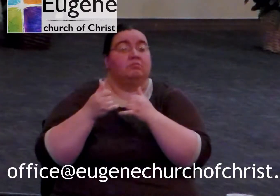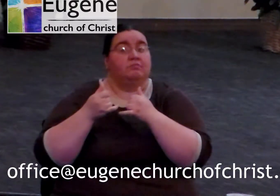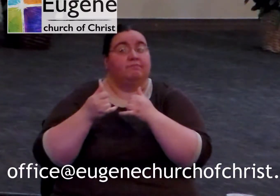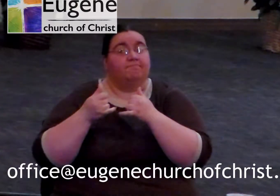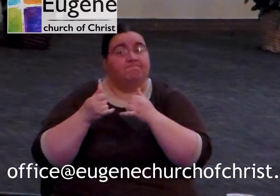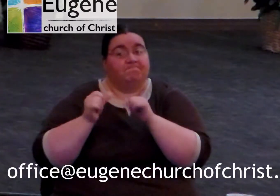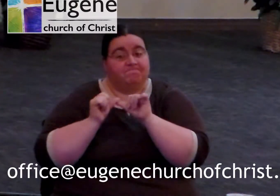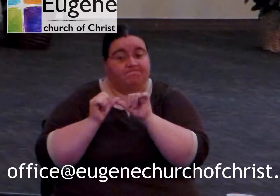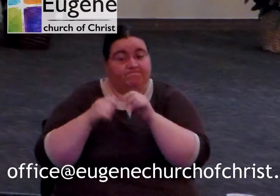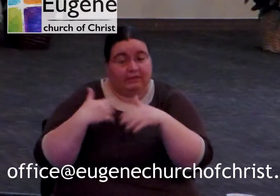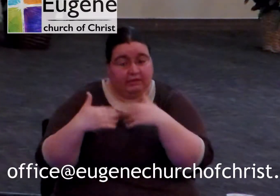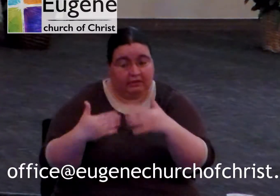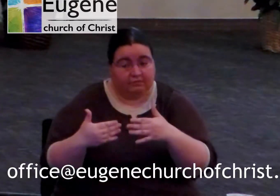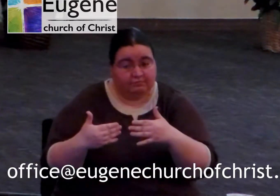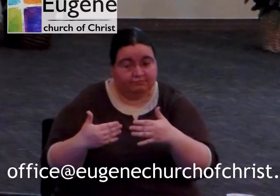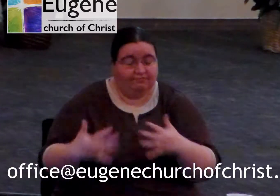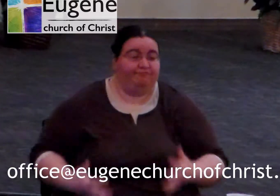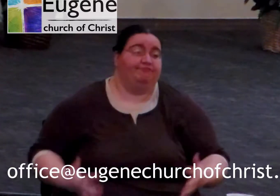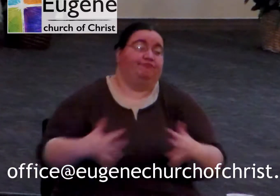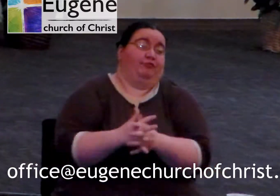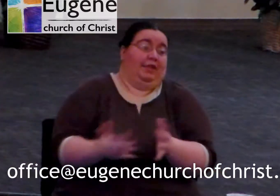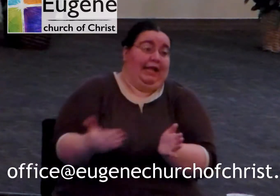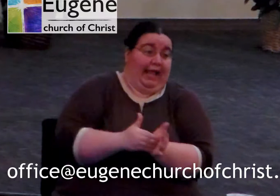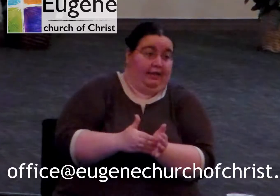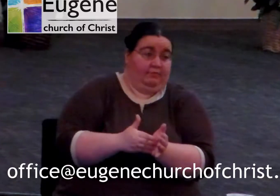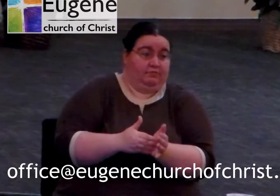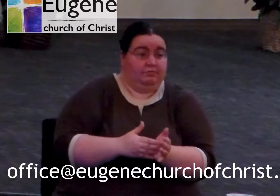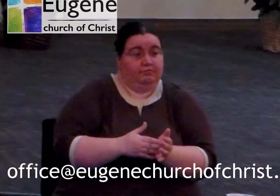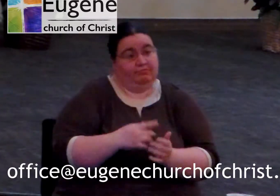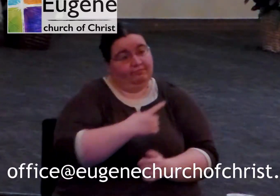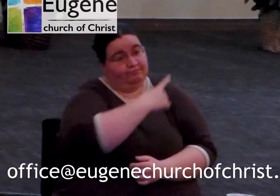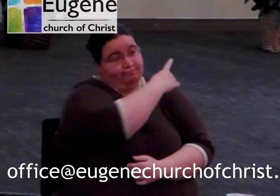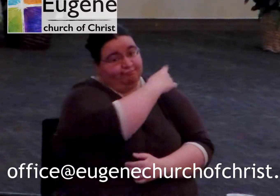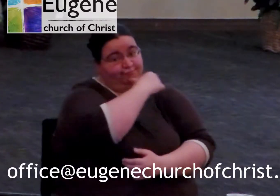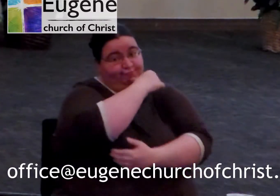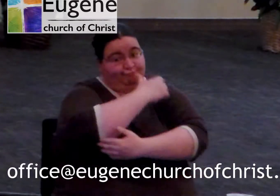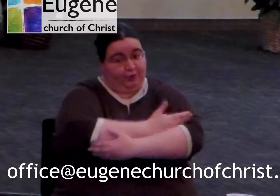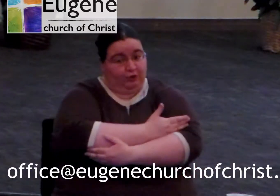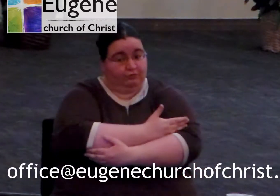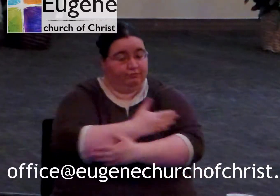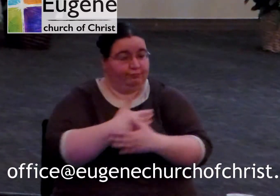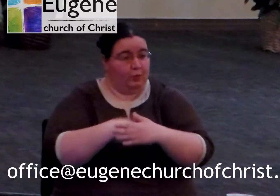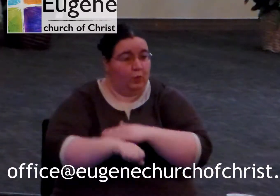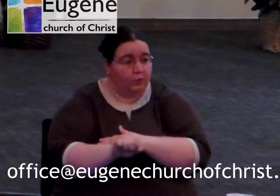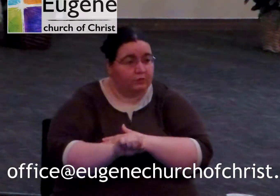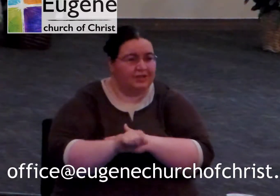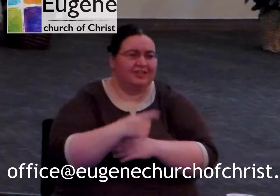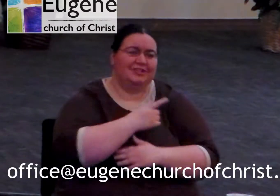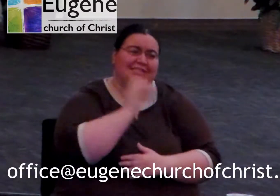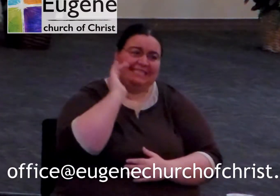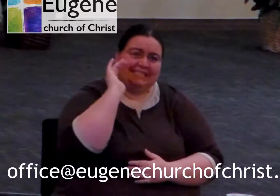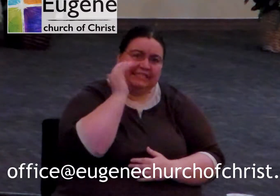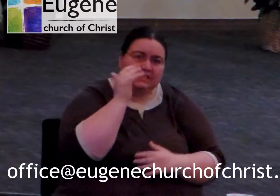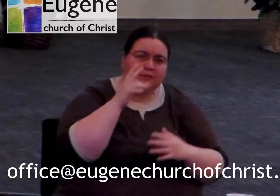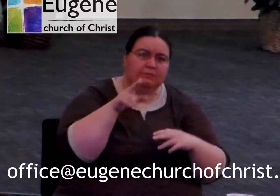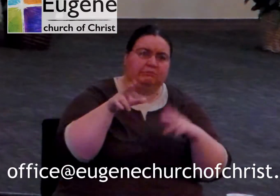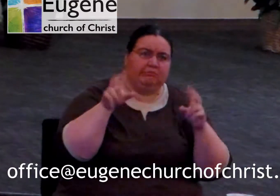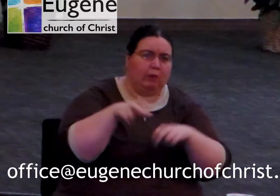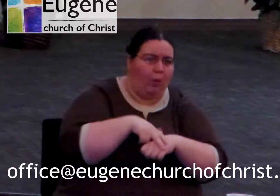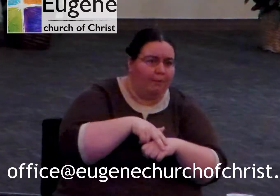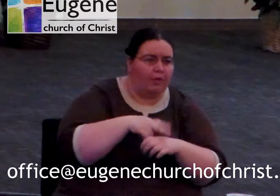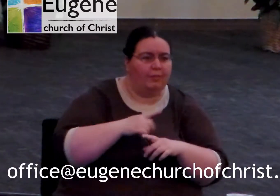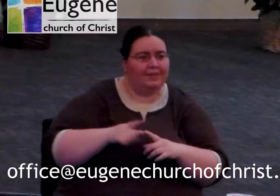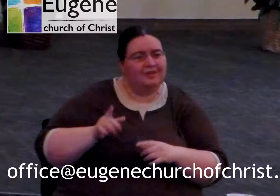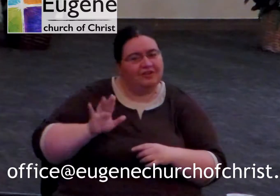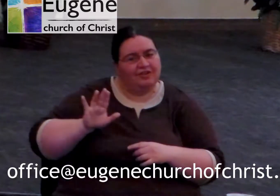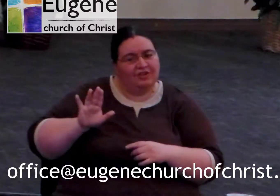young girl, who seems to be, for all practical purposes, fairly normal, but Holly has been just on a roller coaster. Now, I guarantee